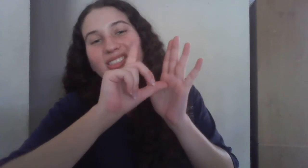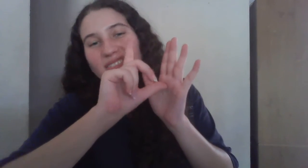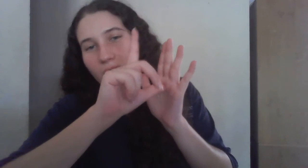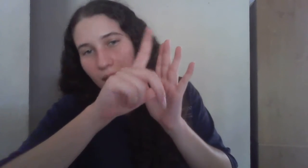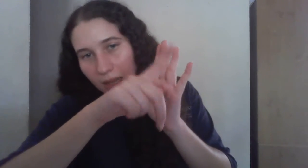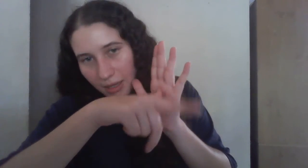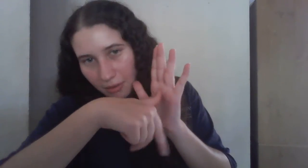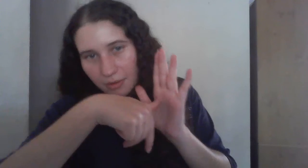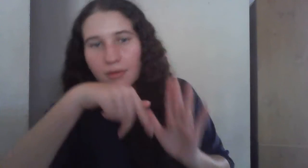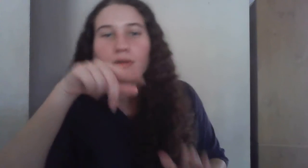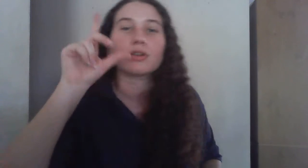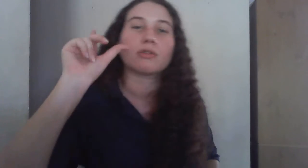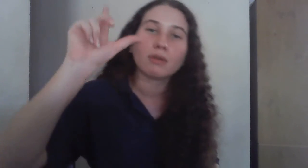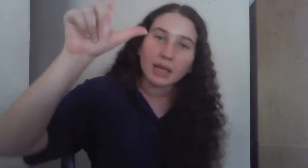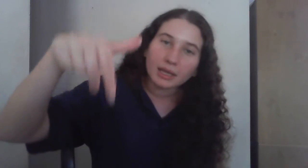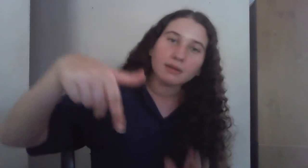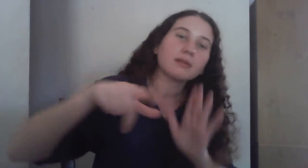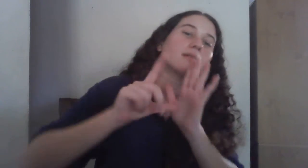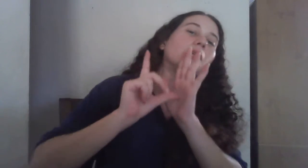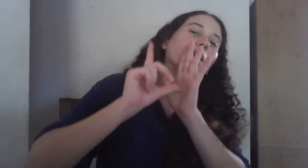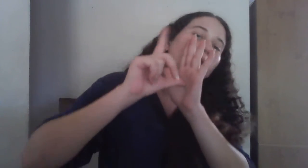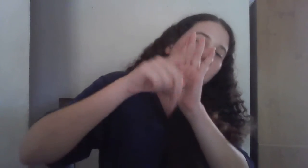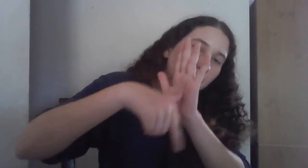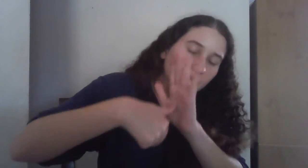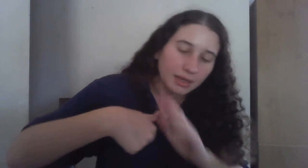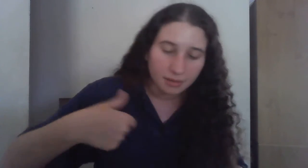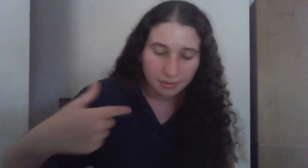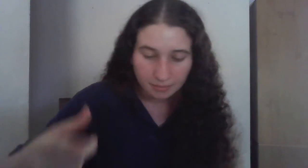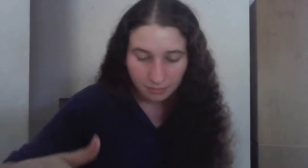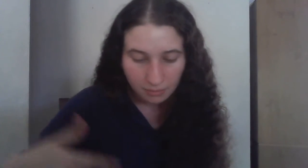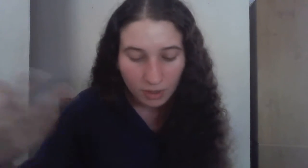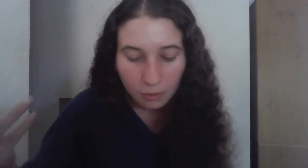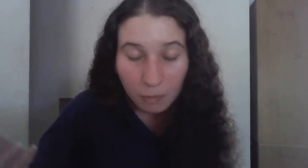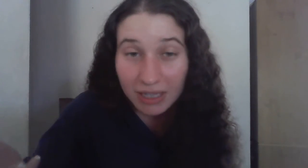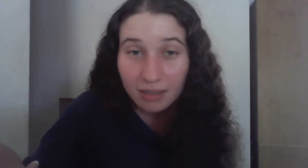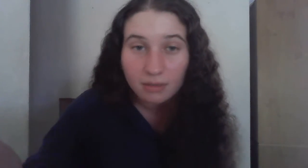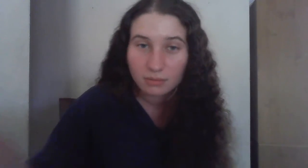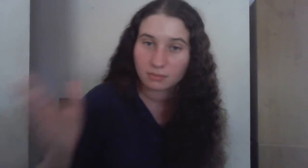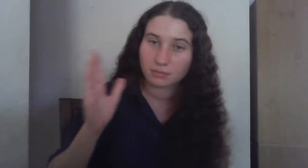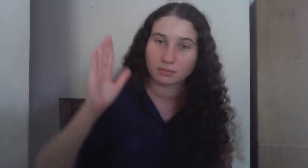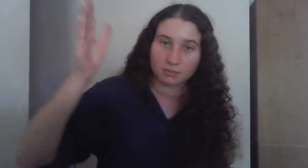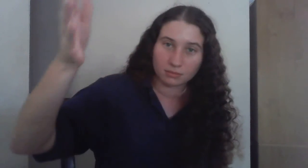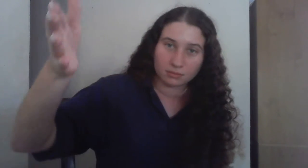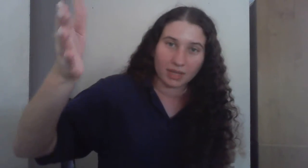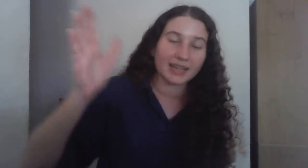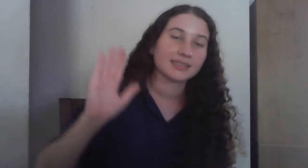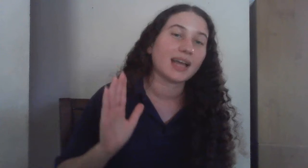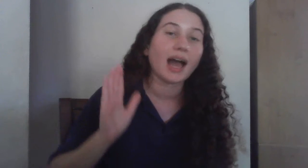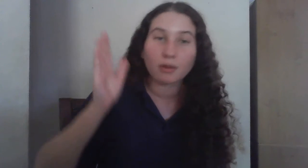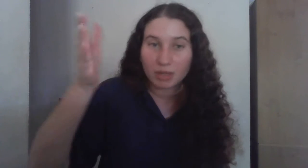just later. You do later, a little later. Will, as in I